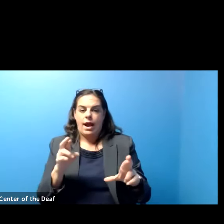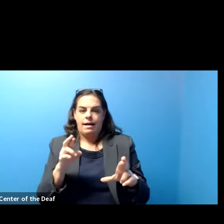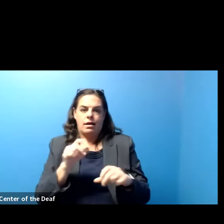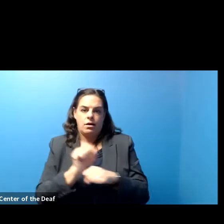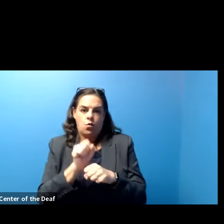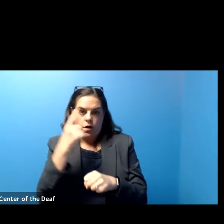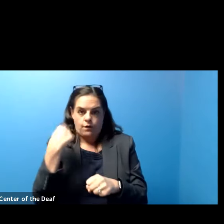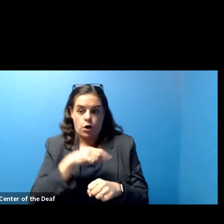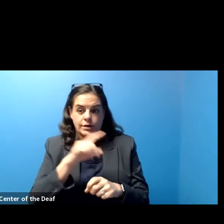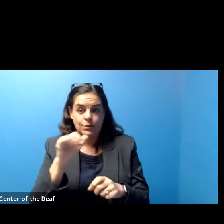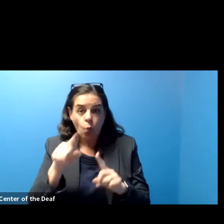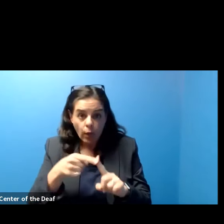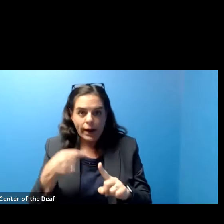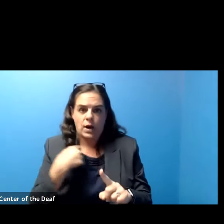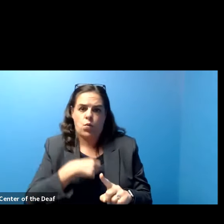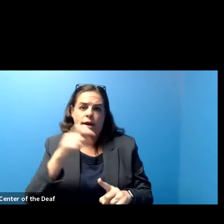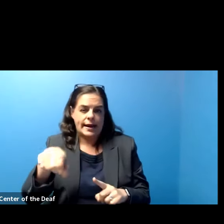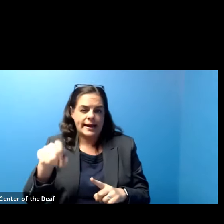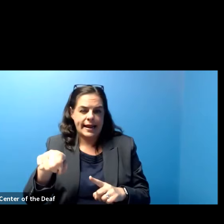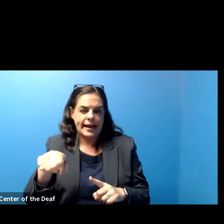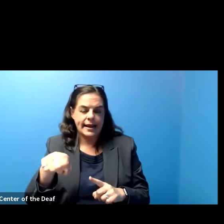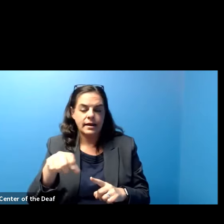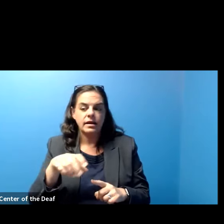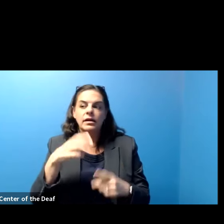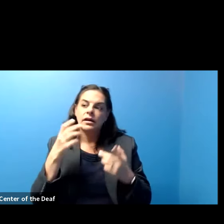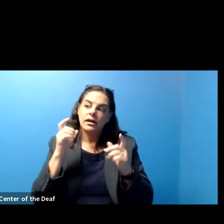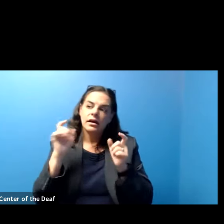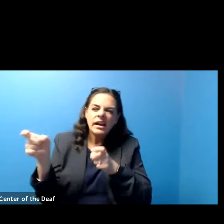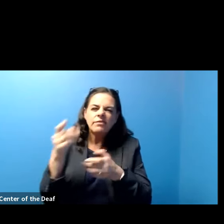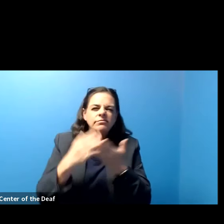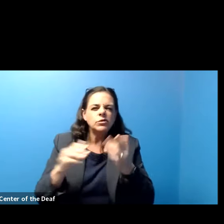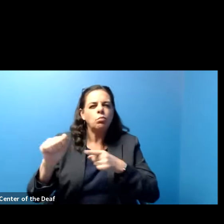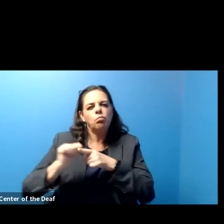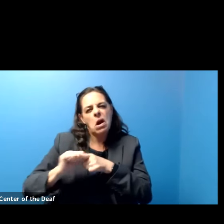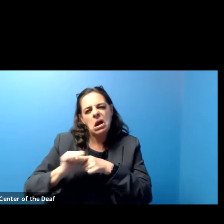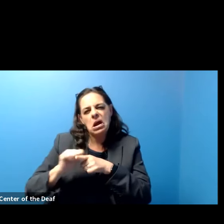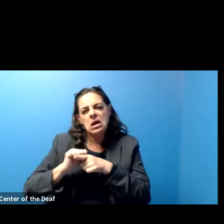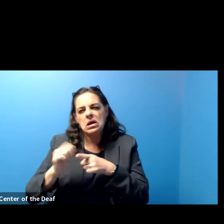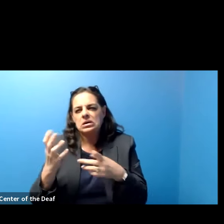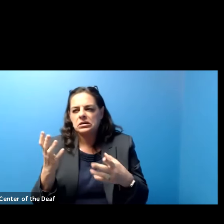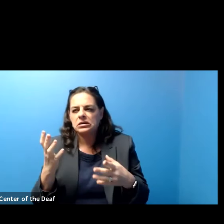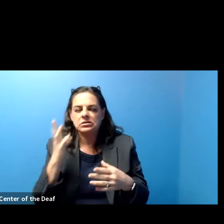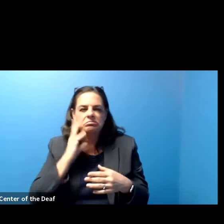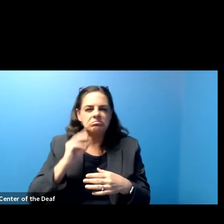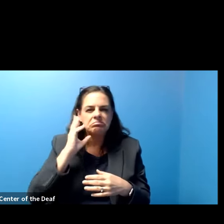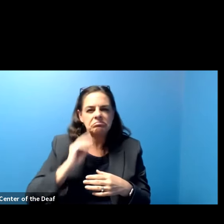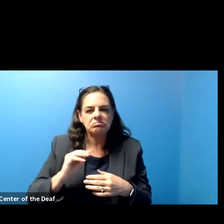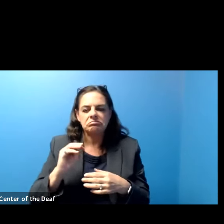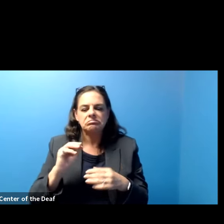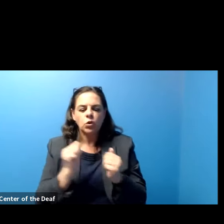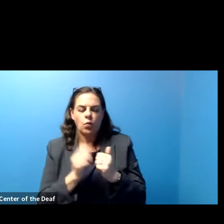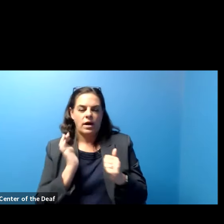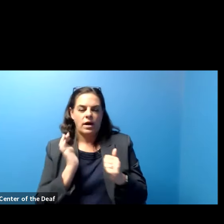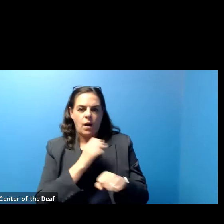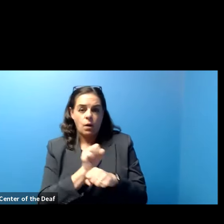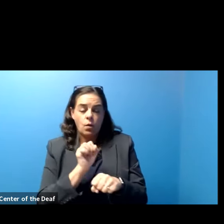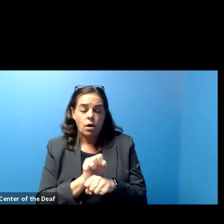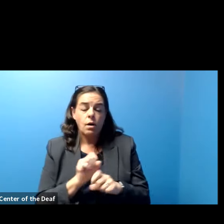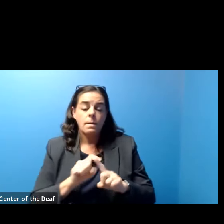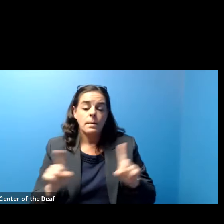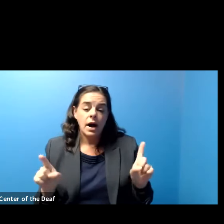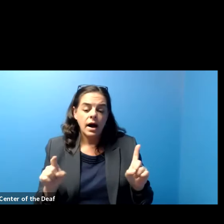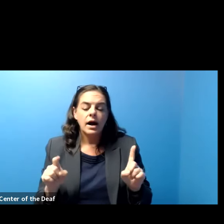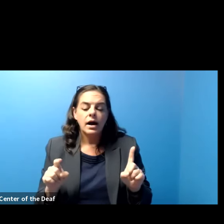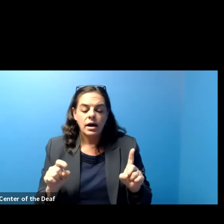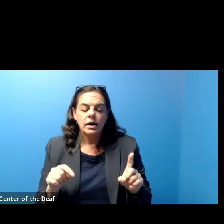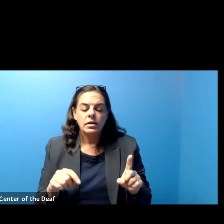when they become needed, and start getting them some practice and doing the work that we do. But